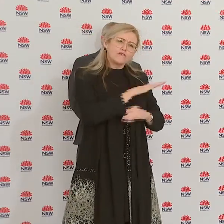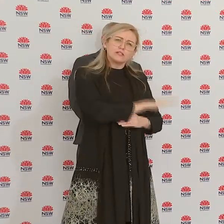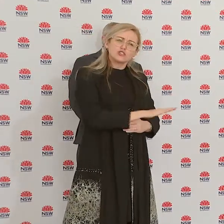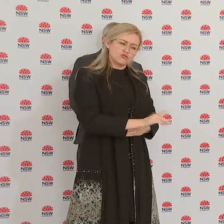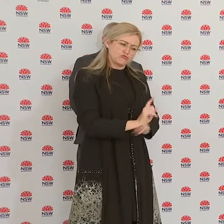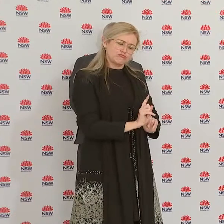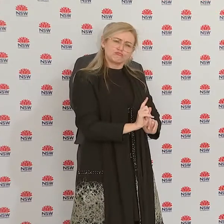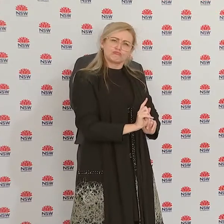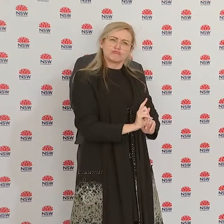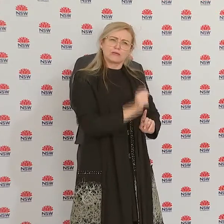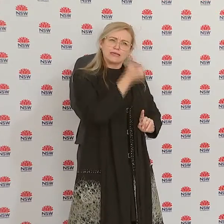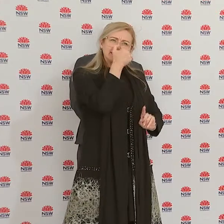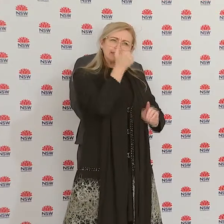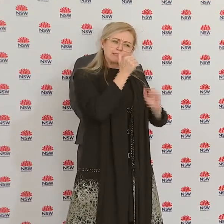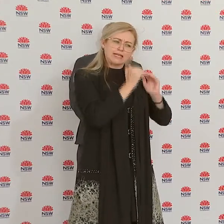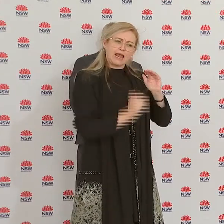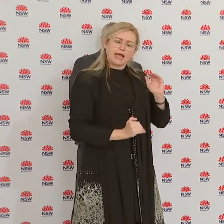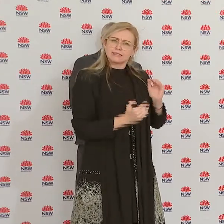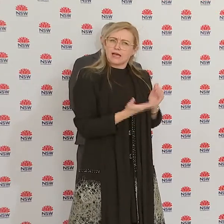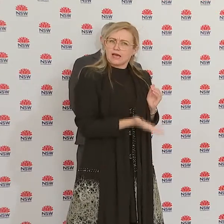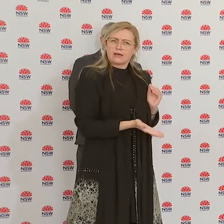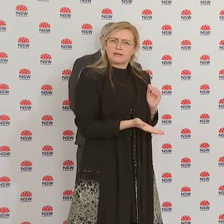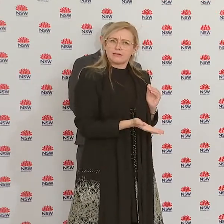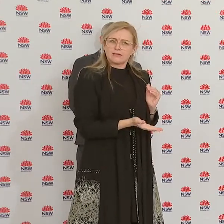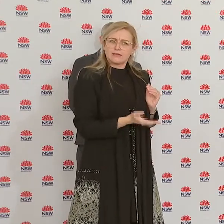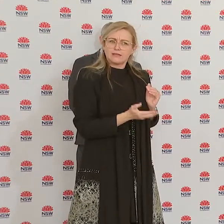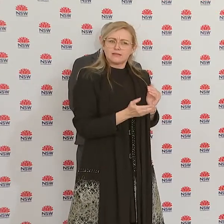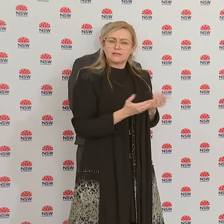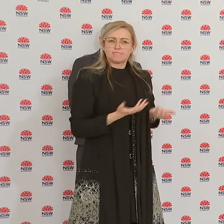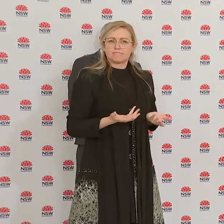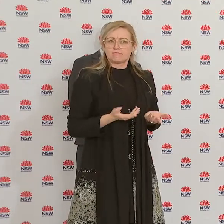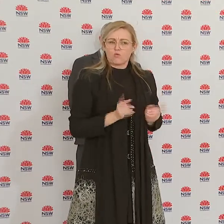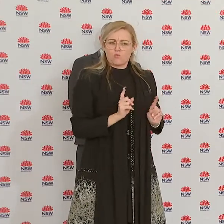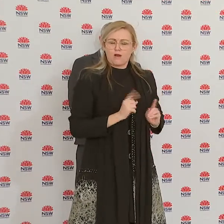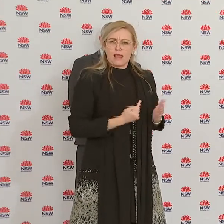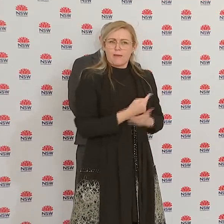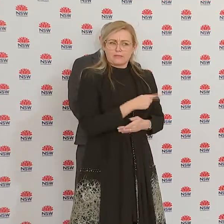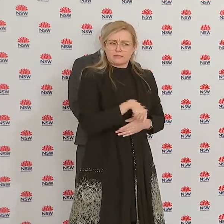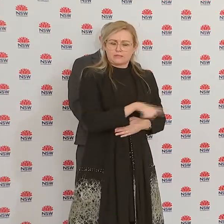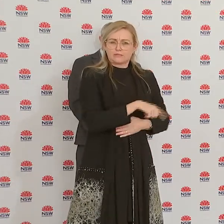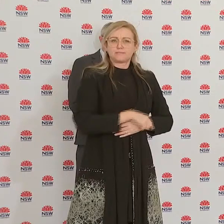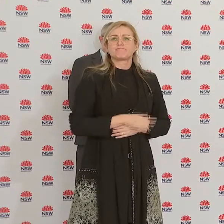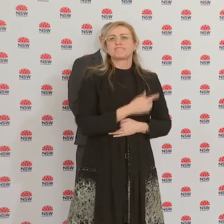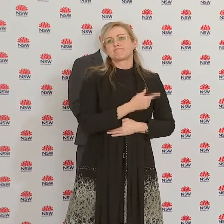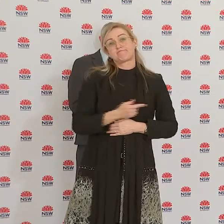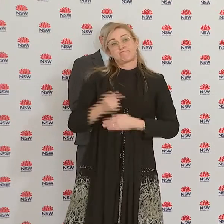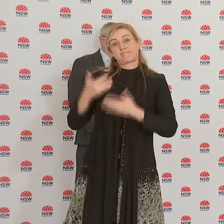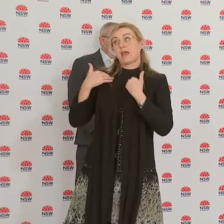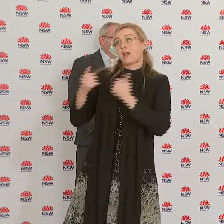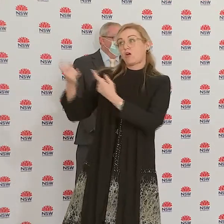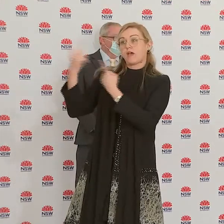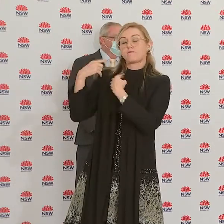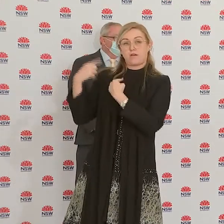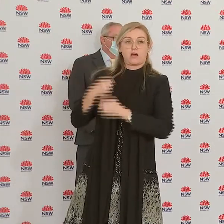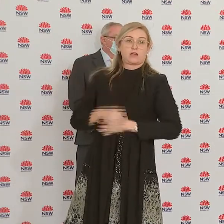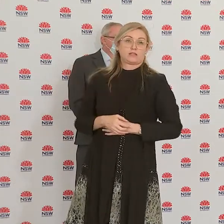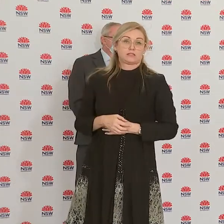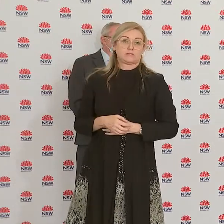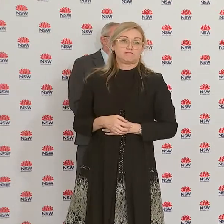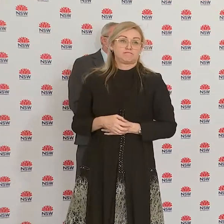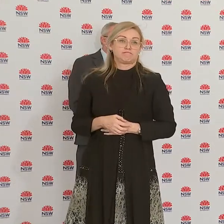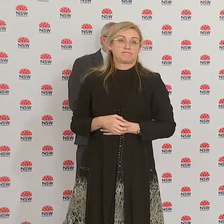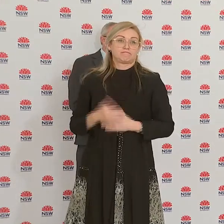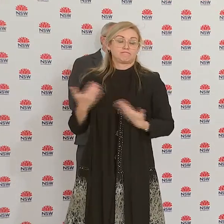under 16s are not vaccinated? Well, that's based on the health advice. So the health advice tells us that unlike the flu,